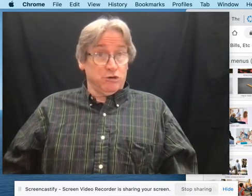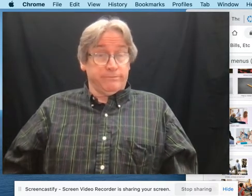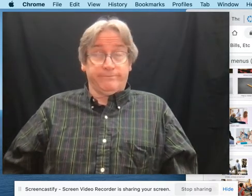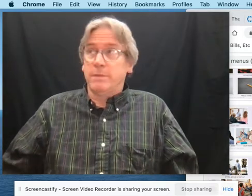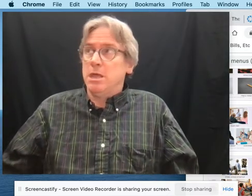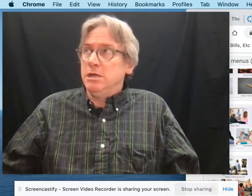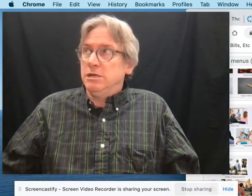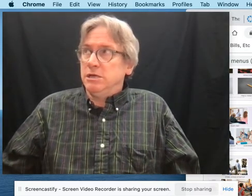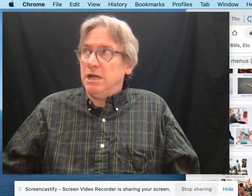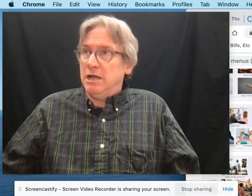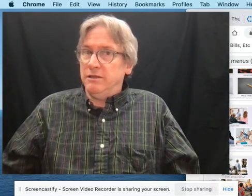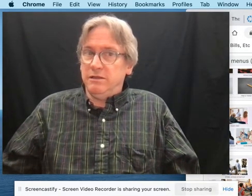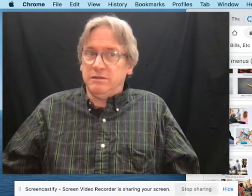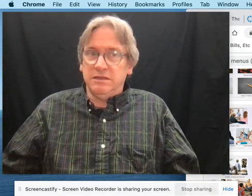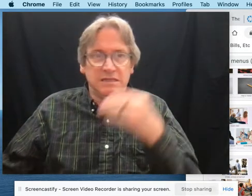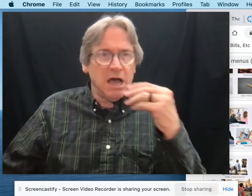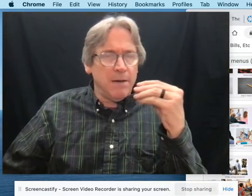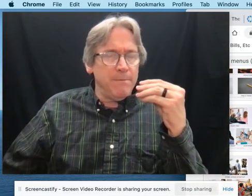Picture.